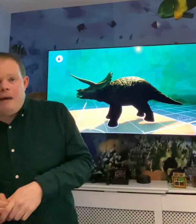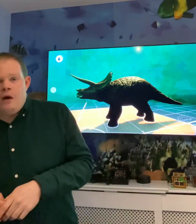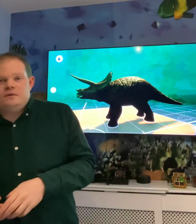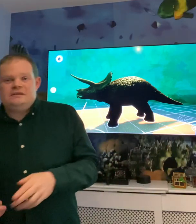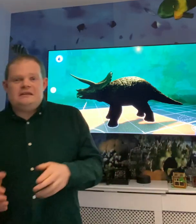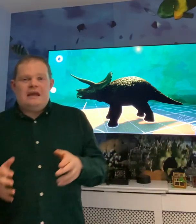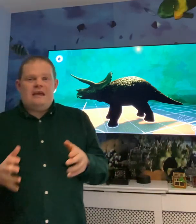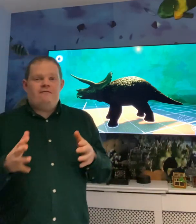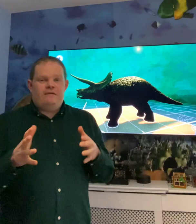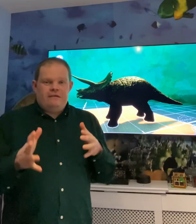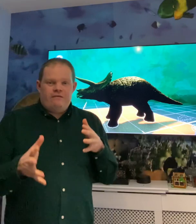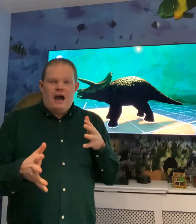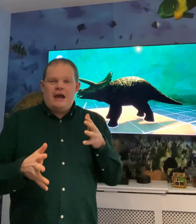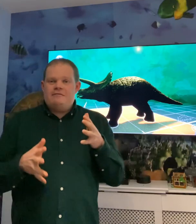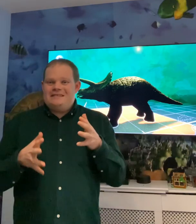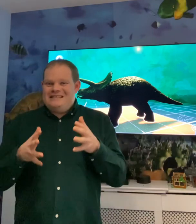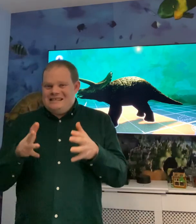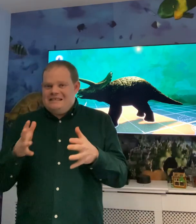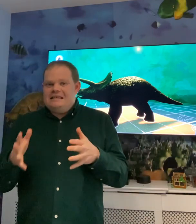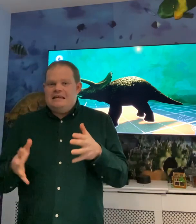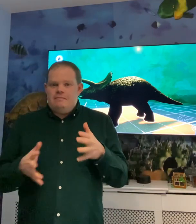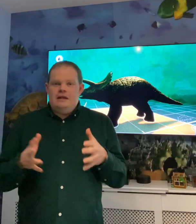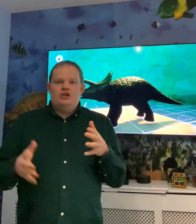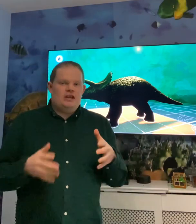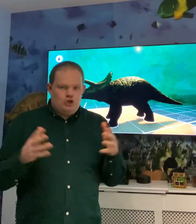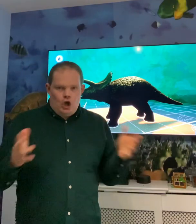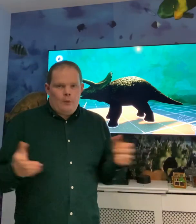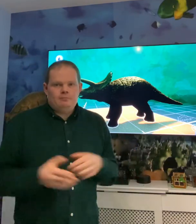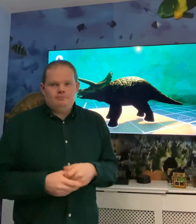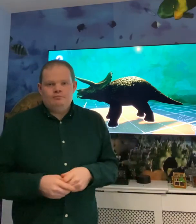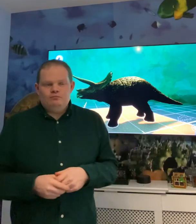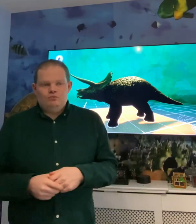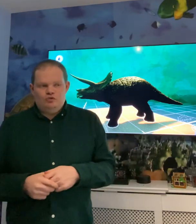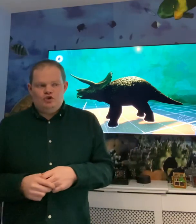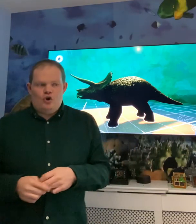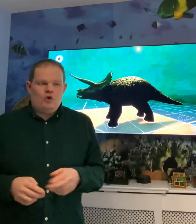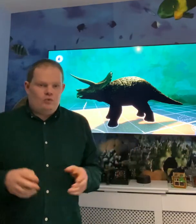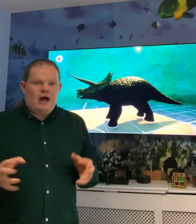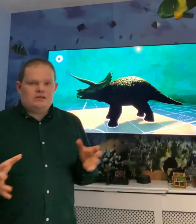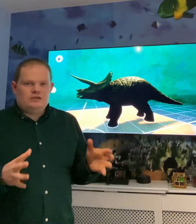about, say, 55 to 60 million years ago. So that's,